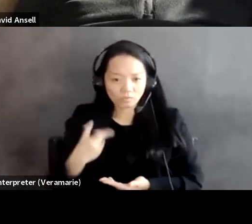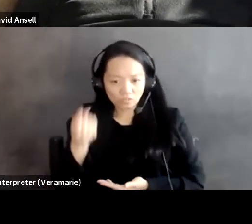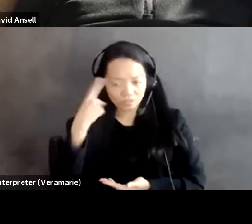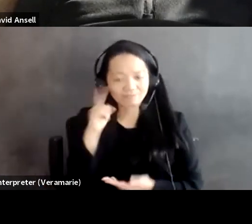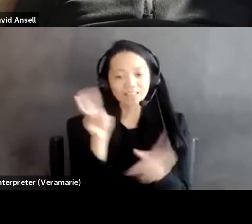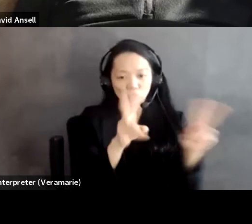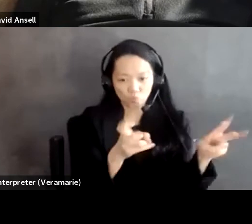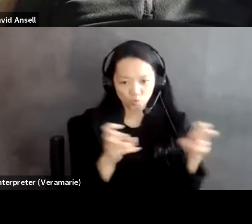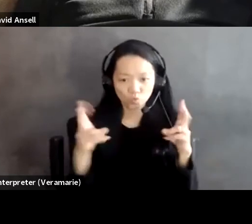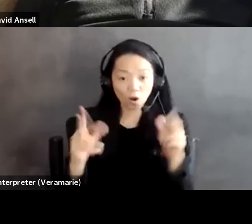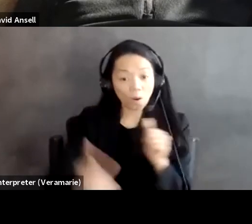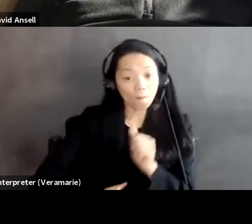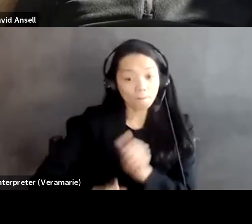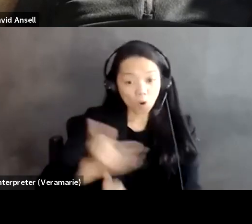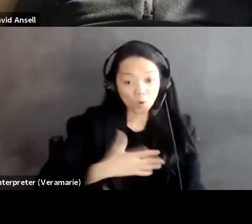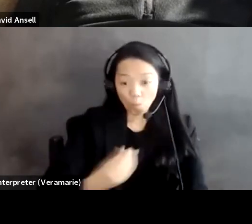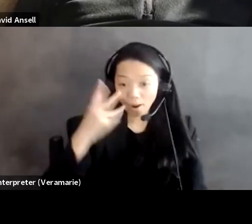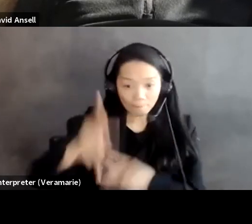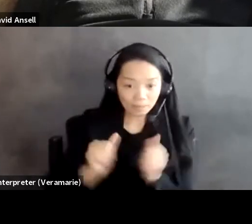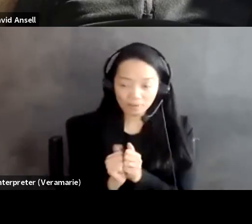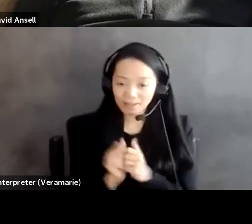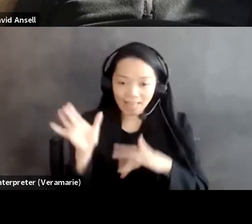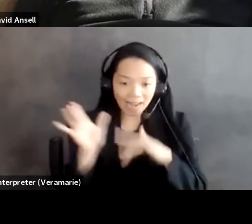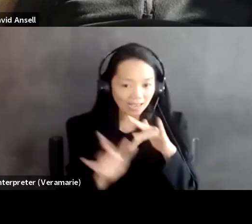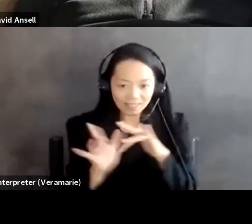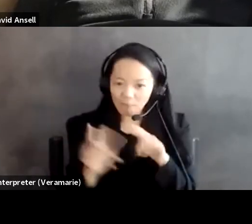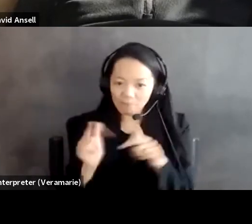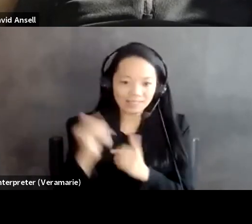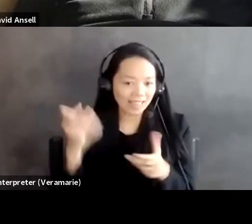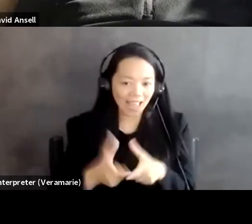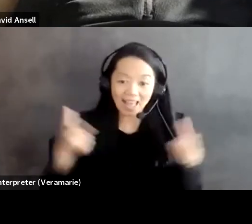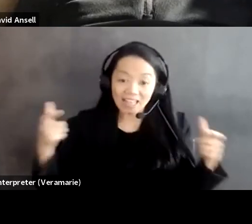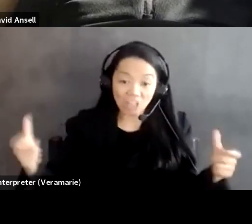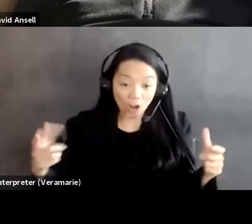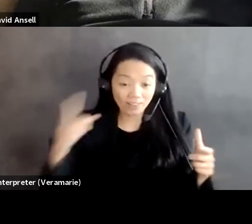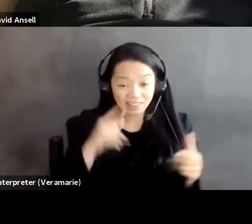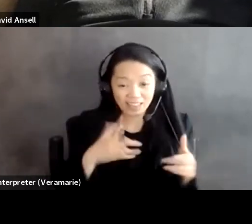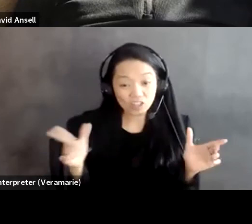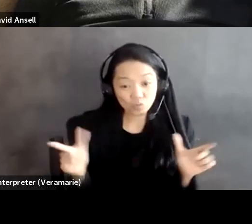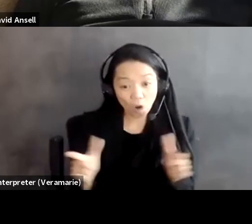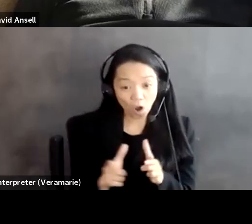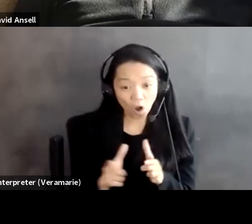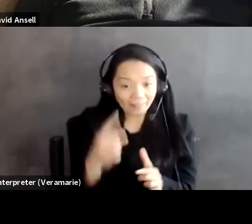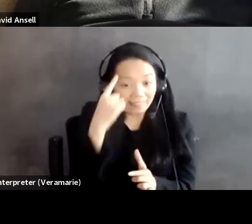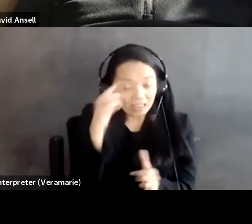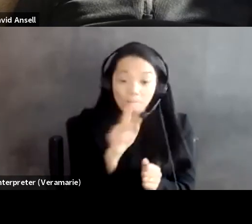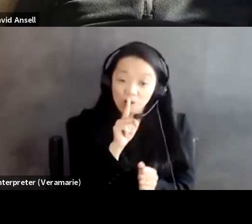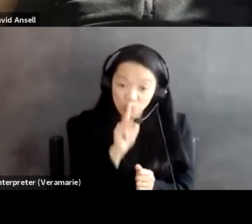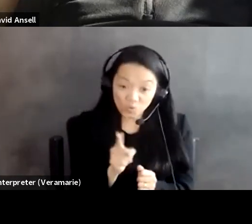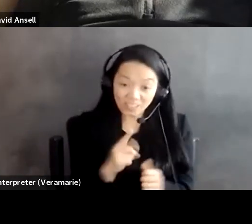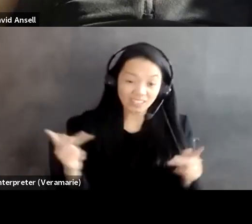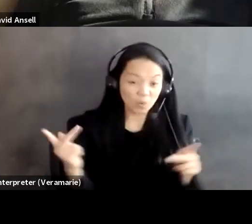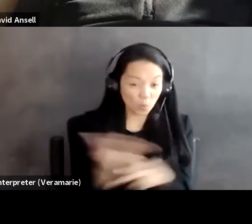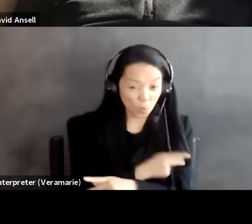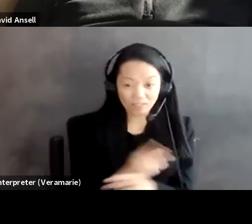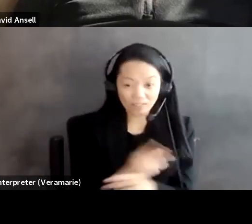quote, "Most white people have no idea that the gap is that large and they think it's growing smaller when in fact it's growing larger." And